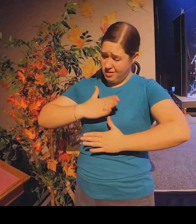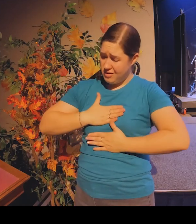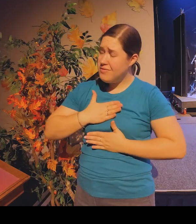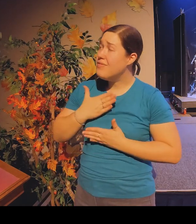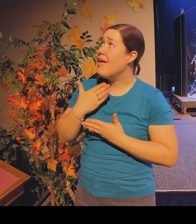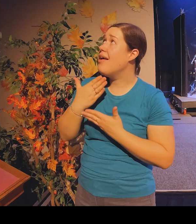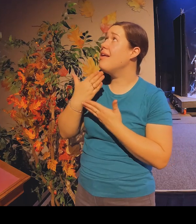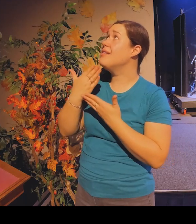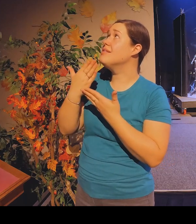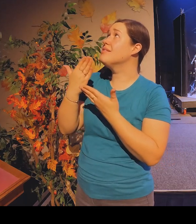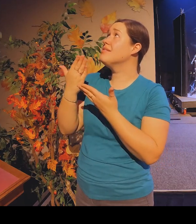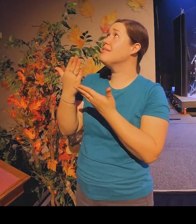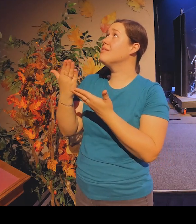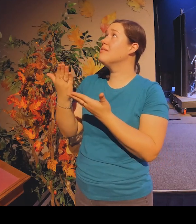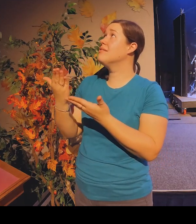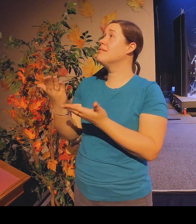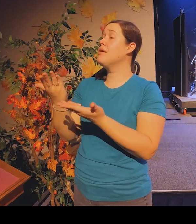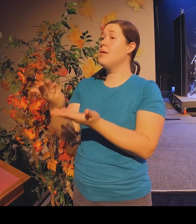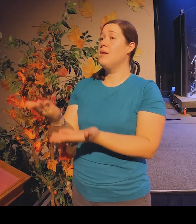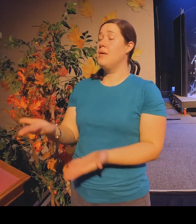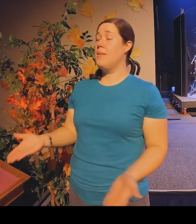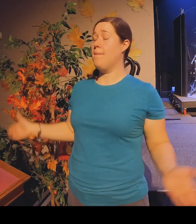and I confess